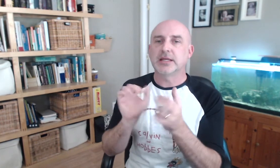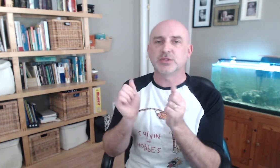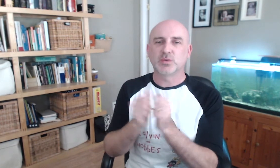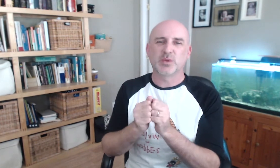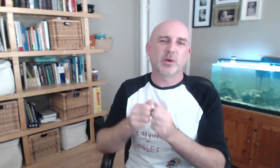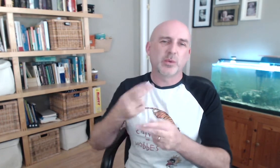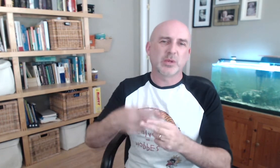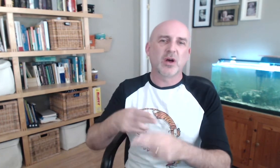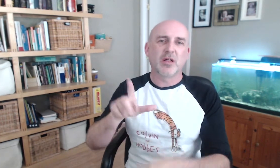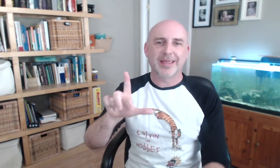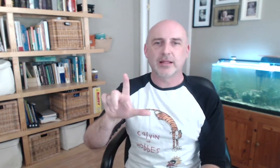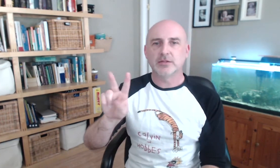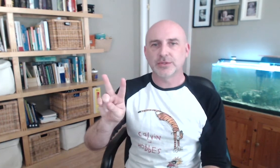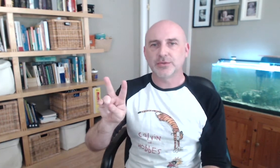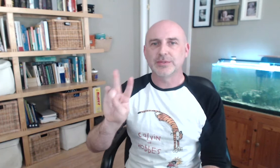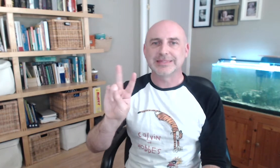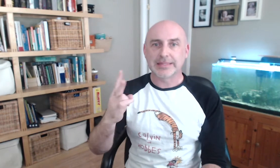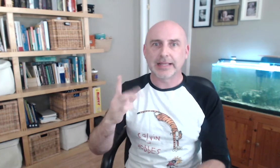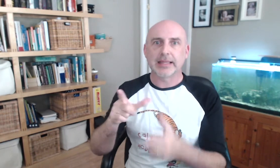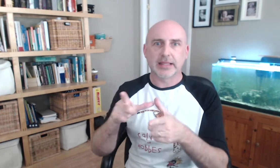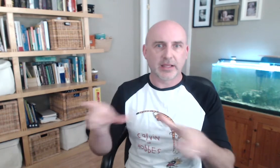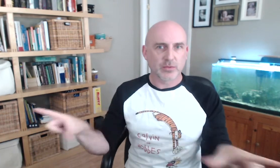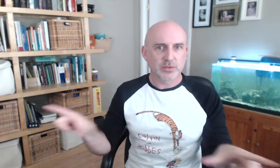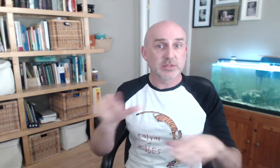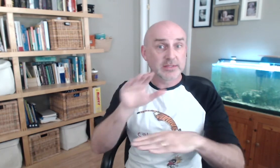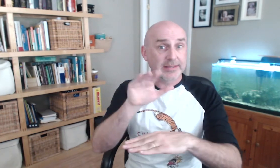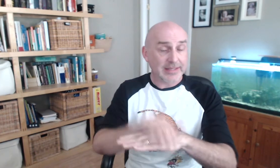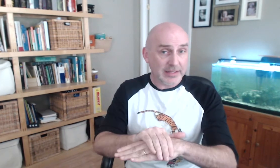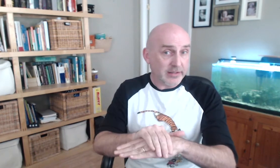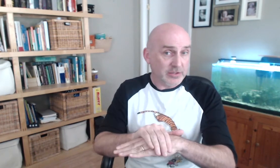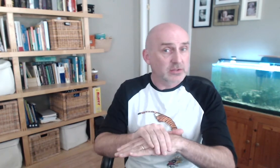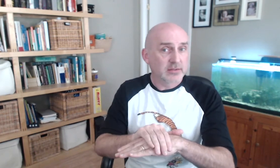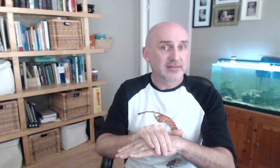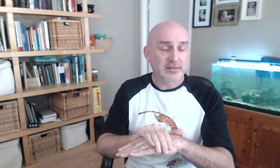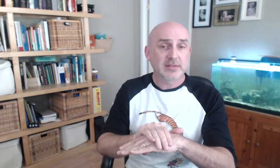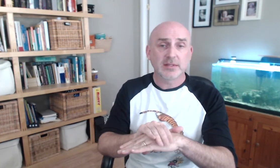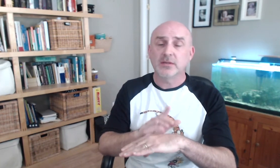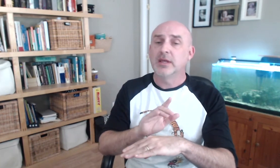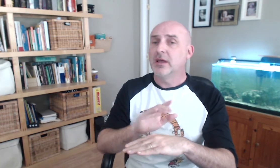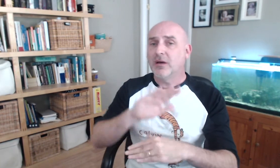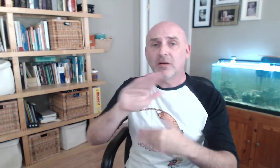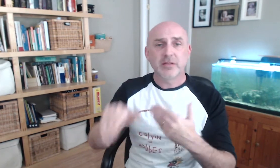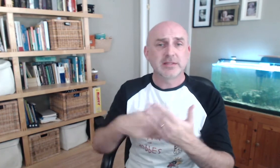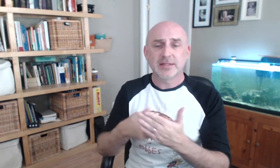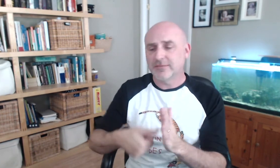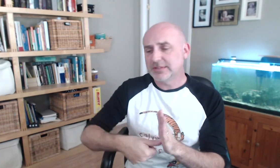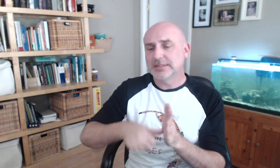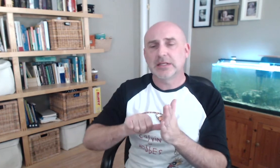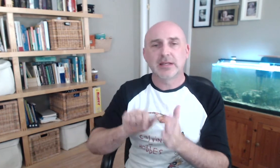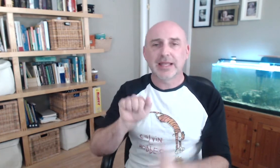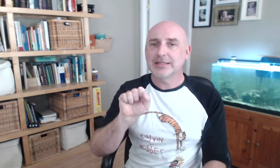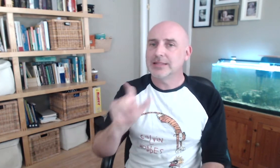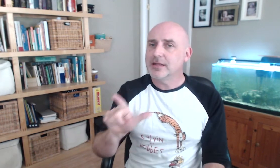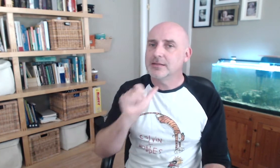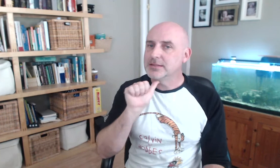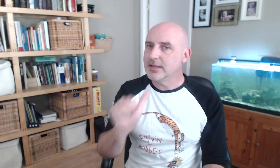connections with what we would call the L2, the second language, which is English. But still, all this emphasis on ASL does